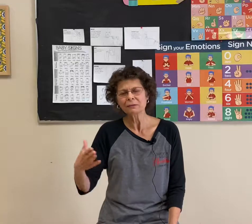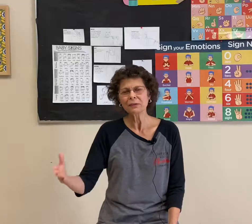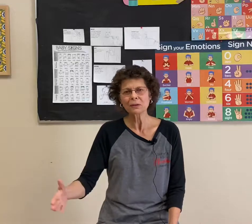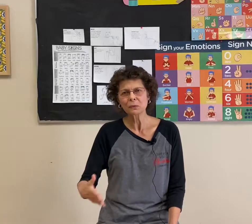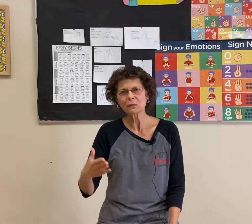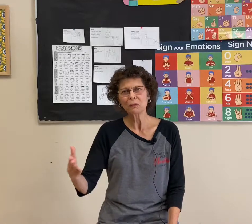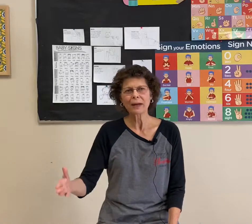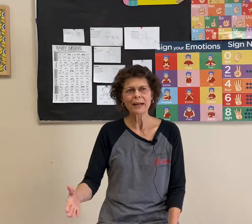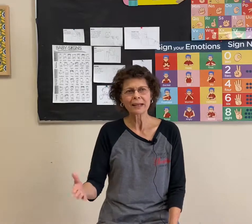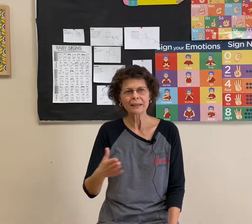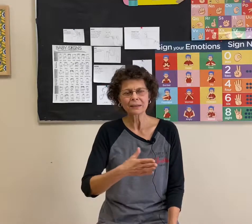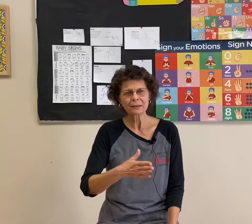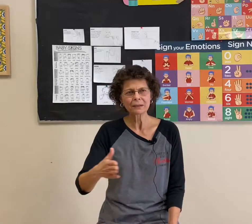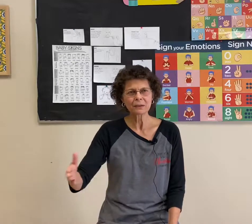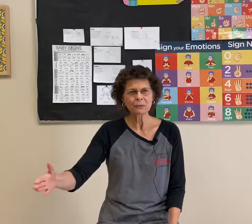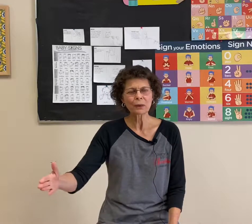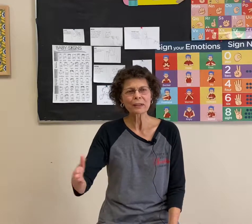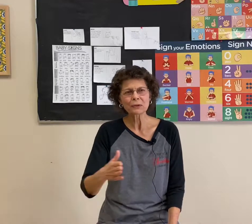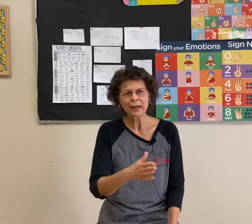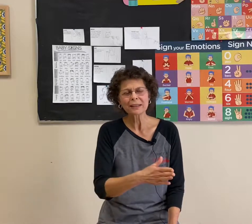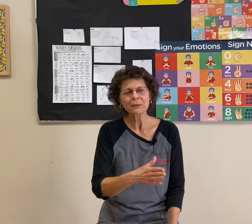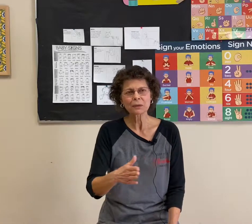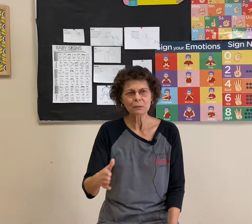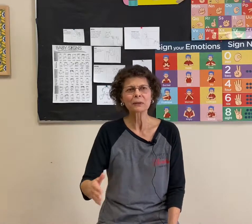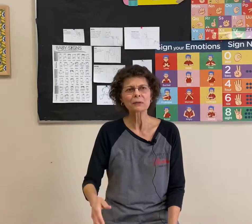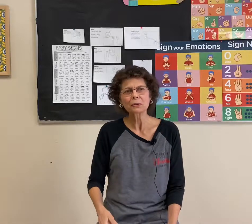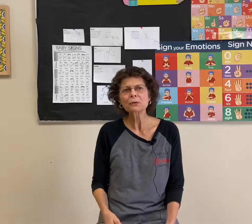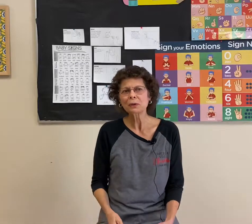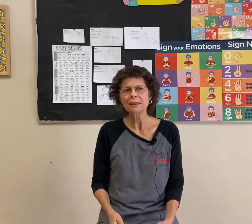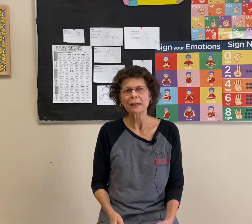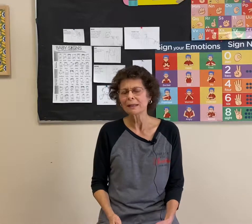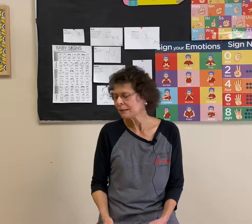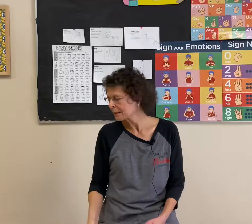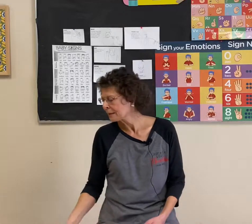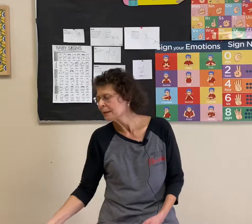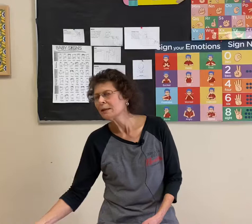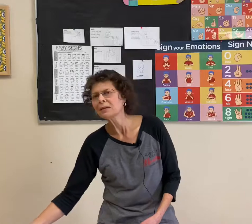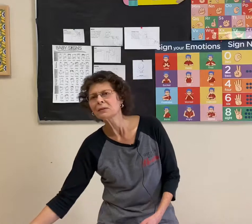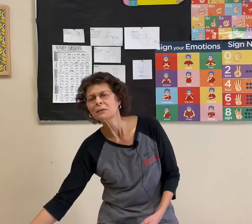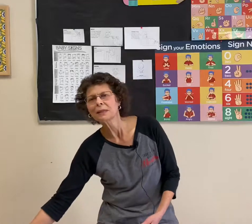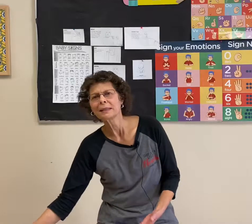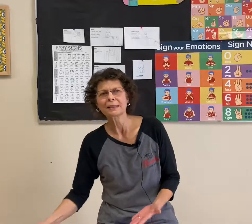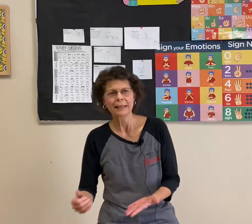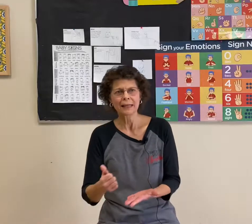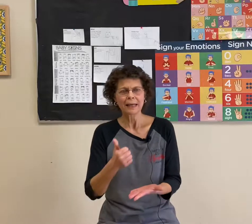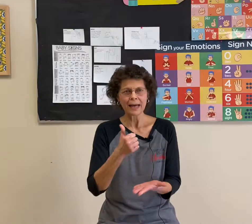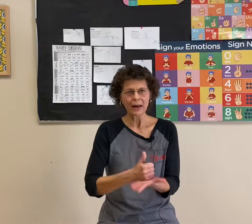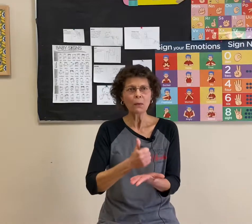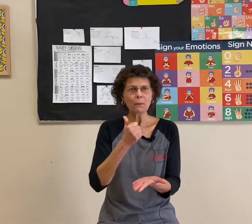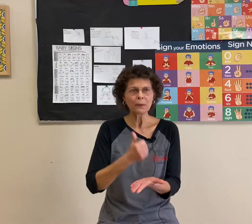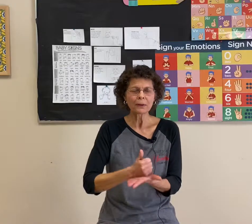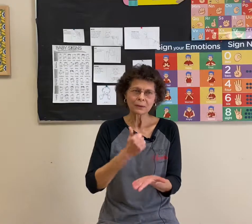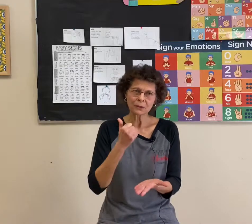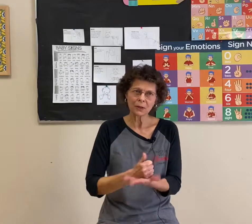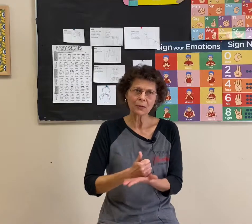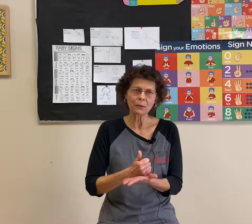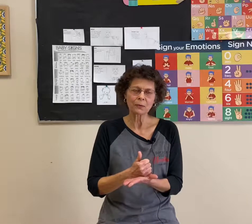sort of way, and they're more interacting with their peers. Those are good signs. Also signs like help, so they can